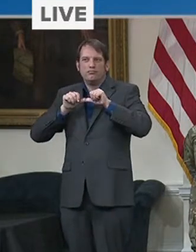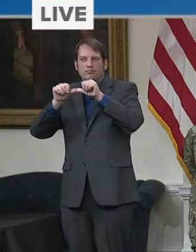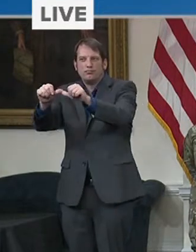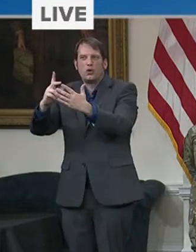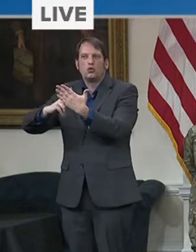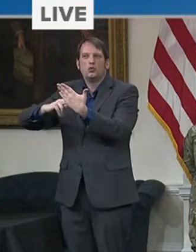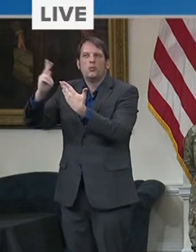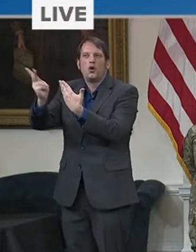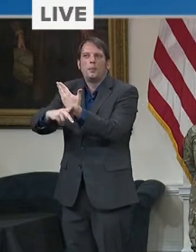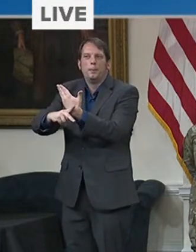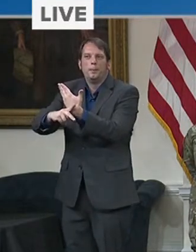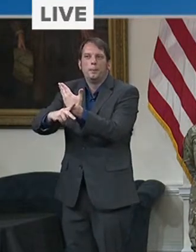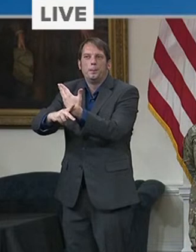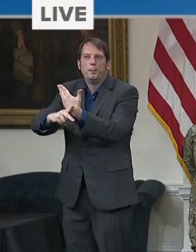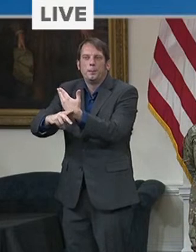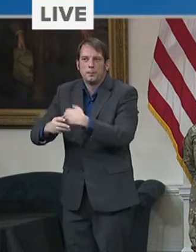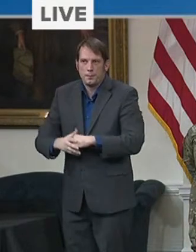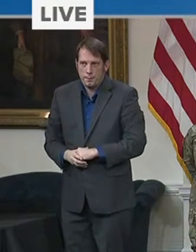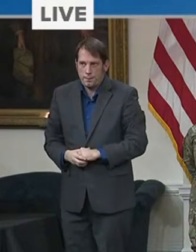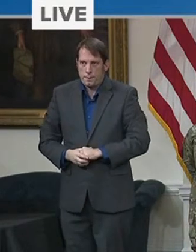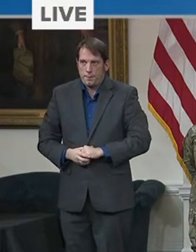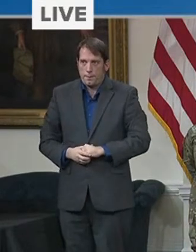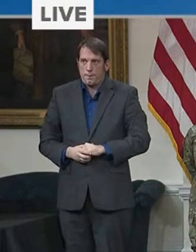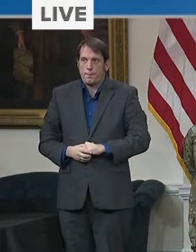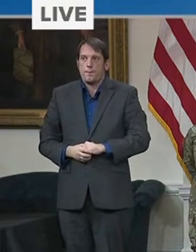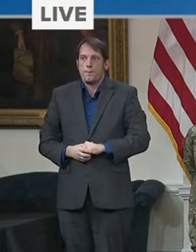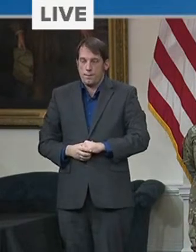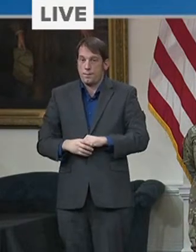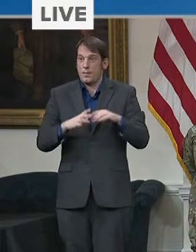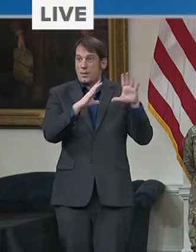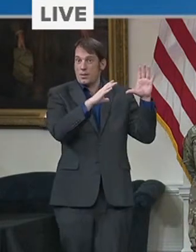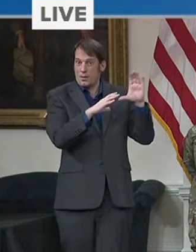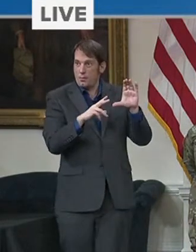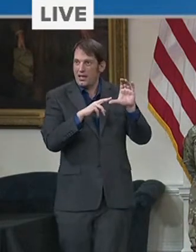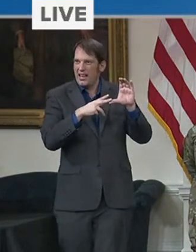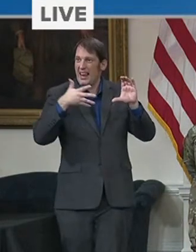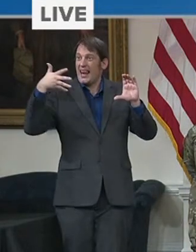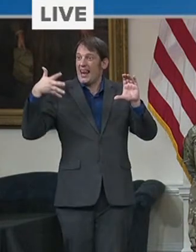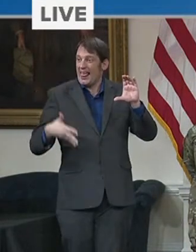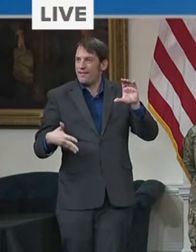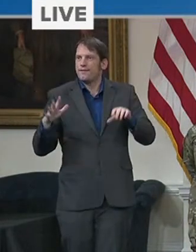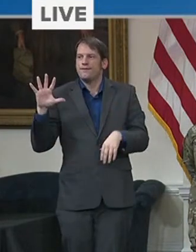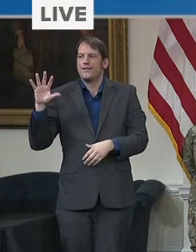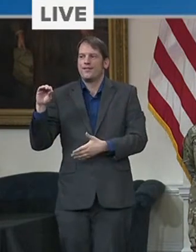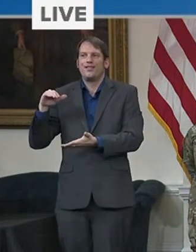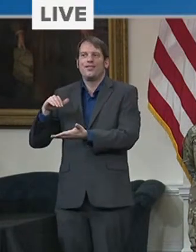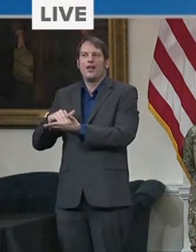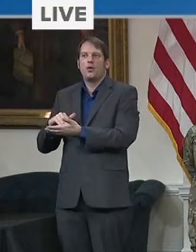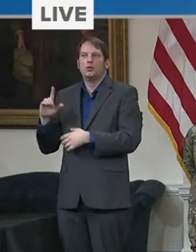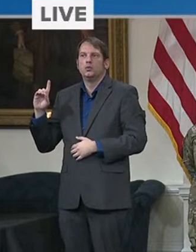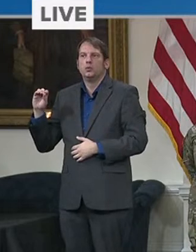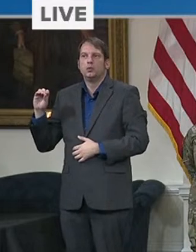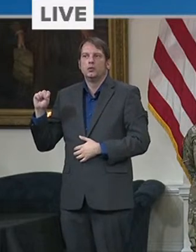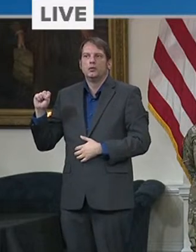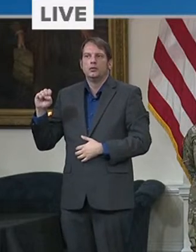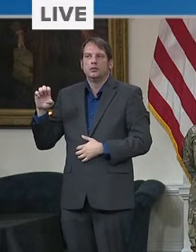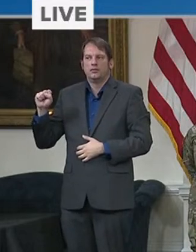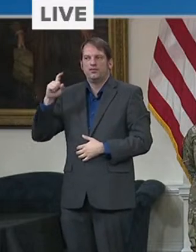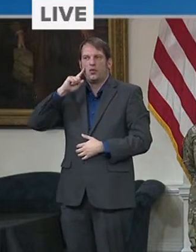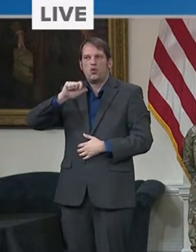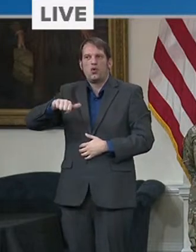only 50,000 doses per week remaining for all of the other providers in the state.